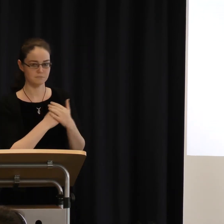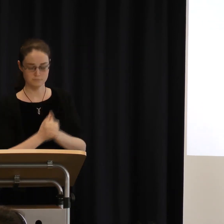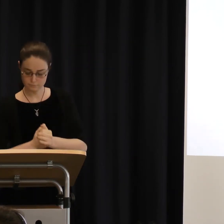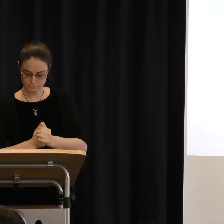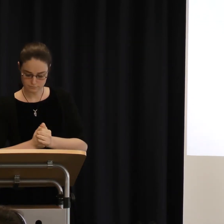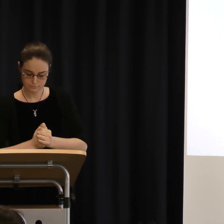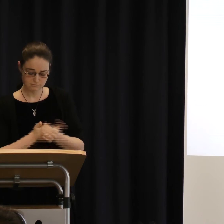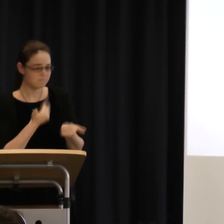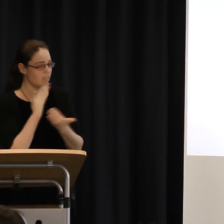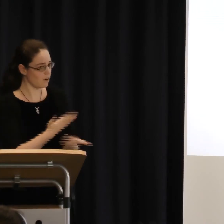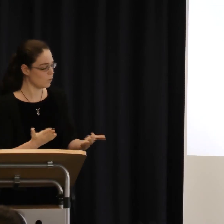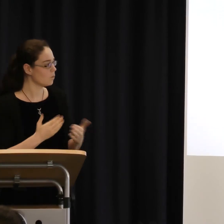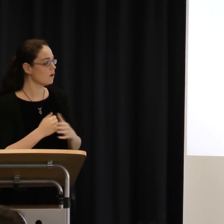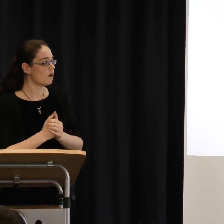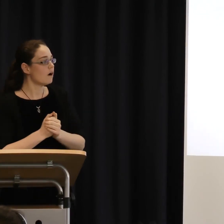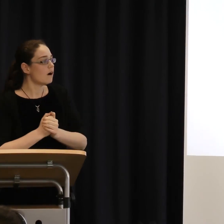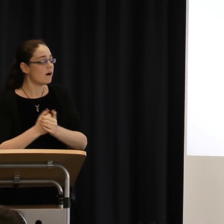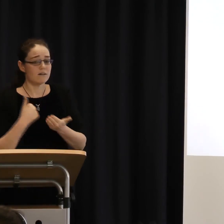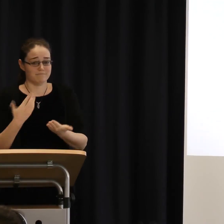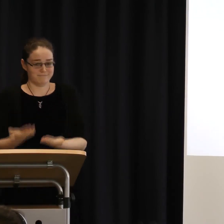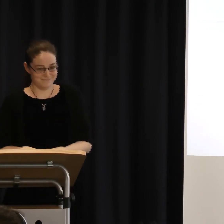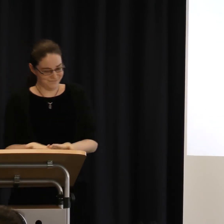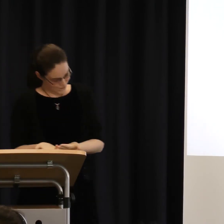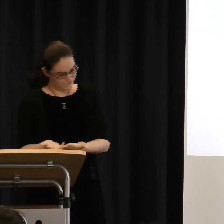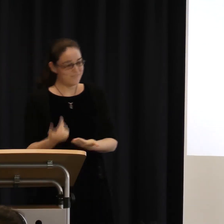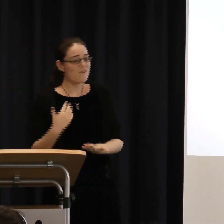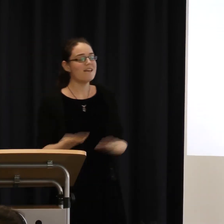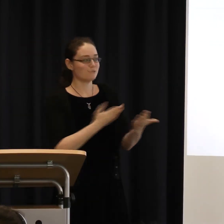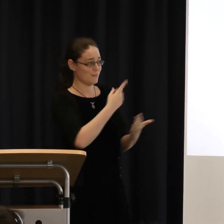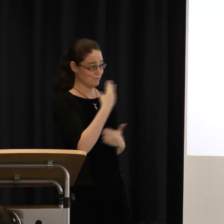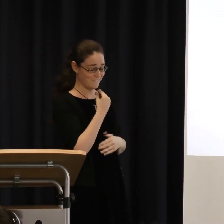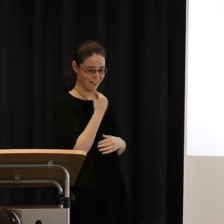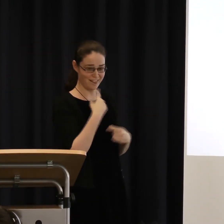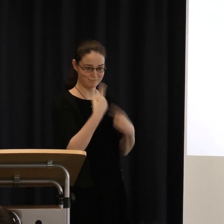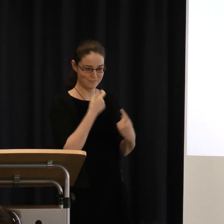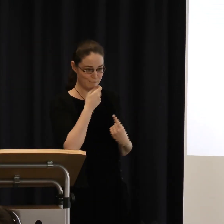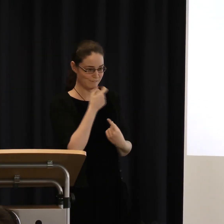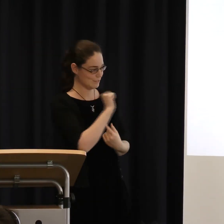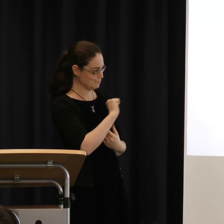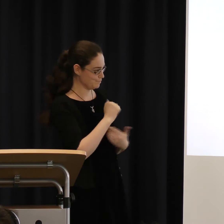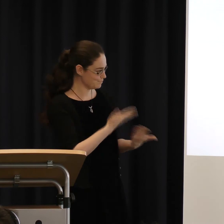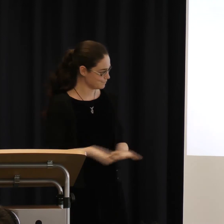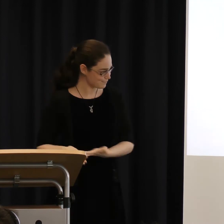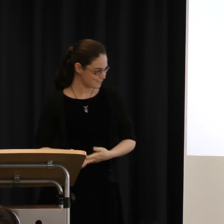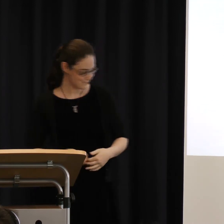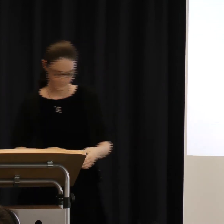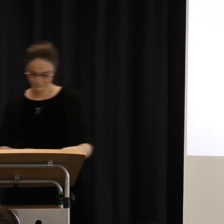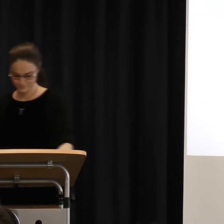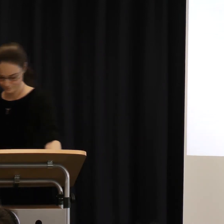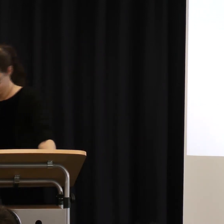friendship, and said she will always remember him in her heart. So now I'll hand over to Phil to talk